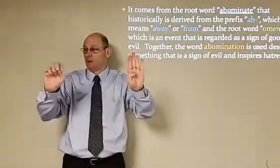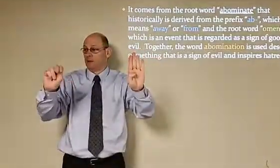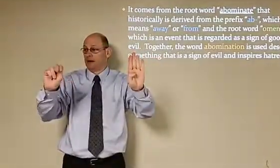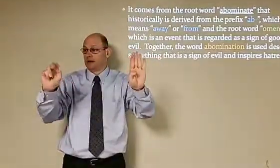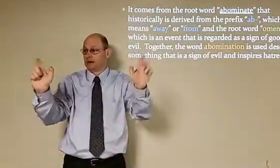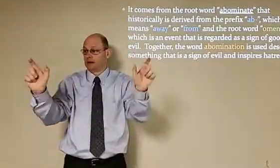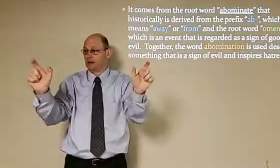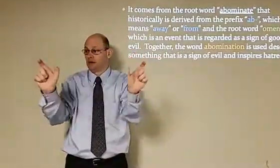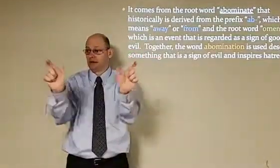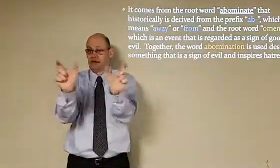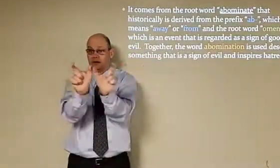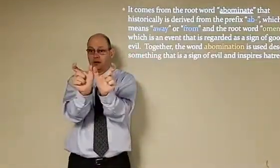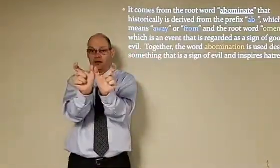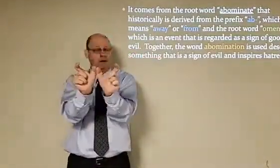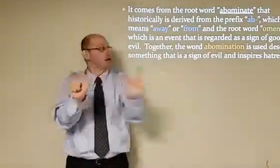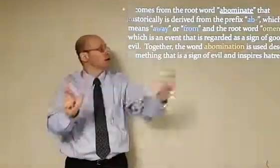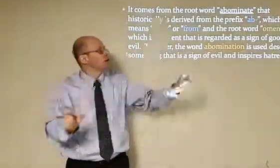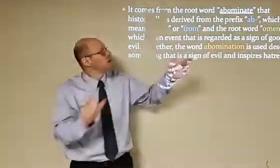So AB and omen,